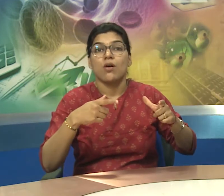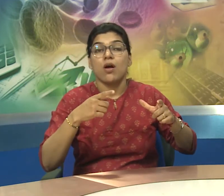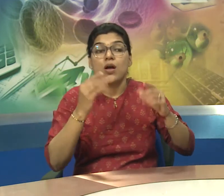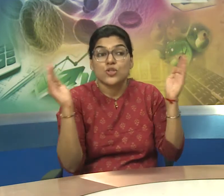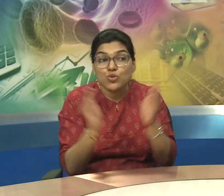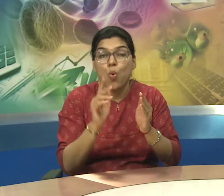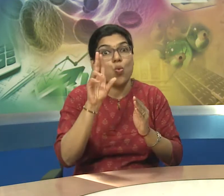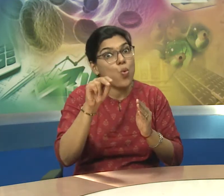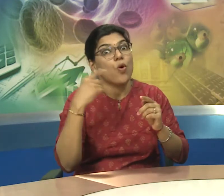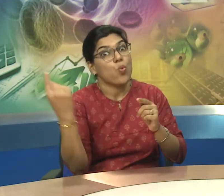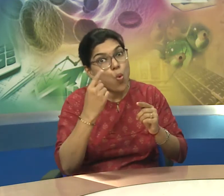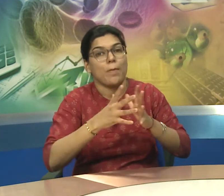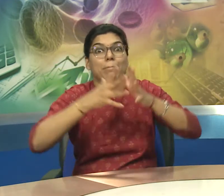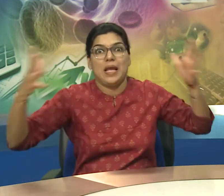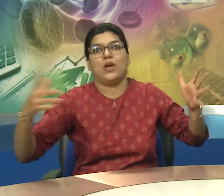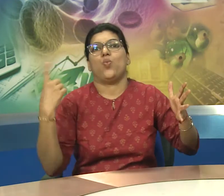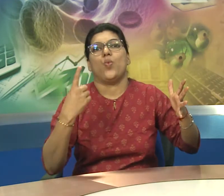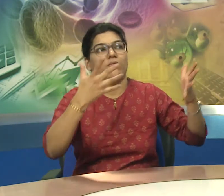and sell it to the